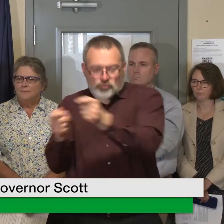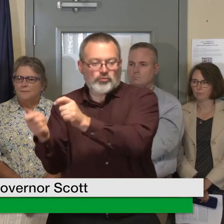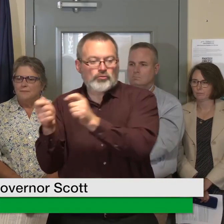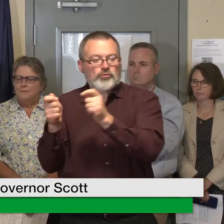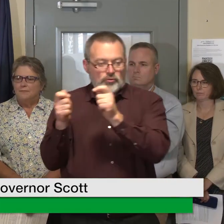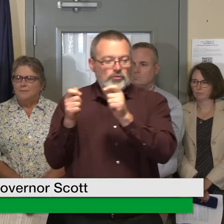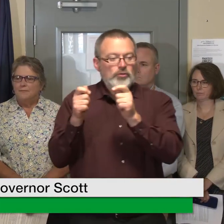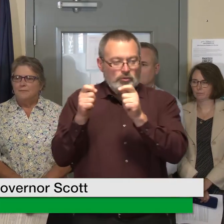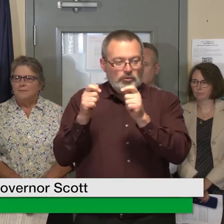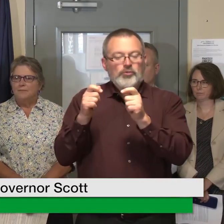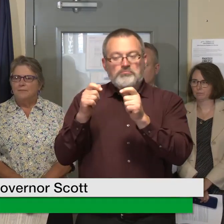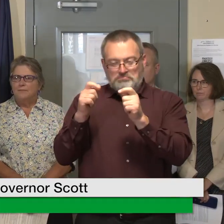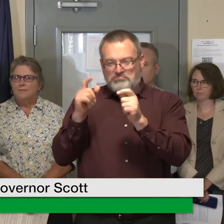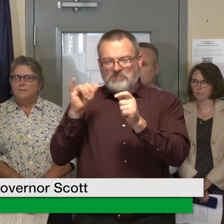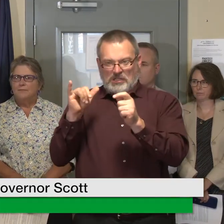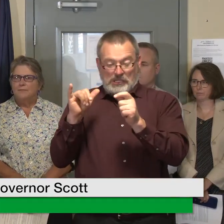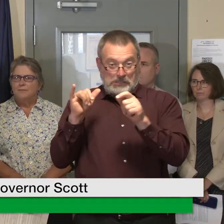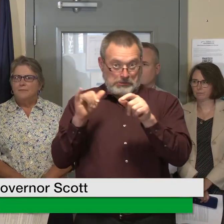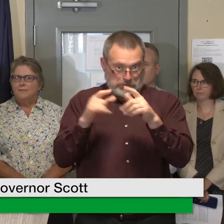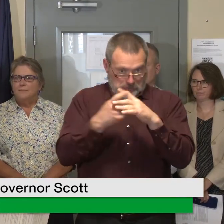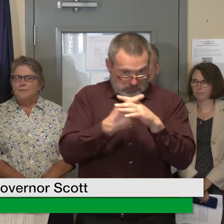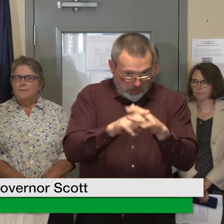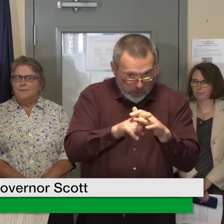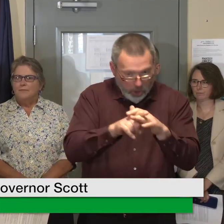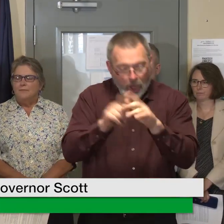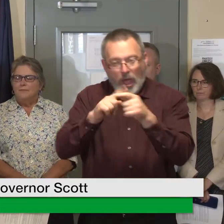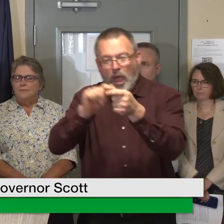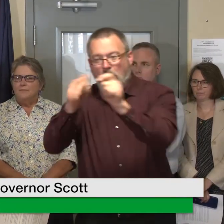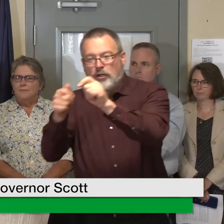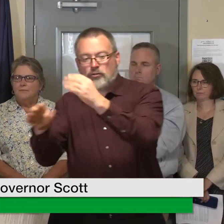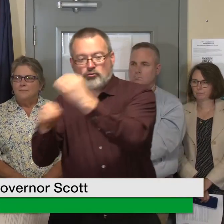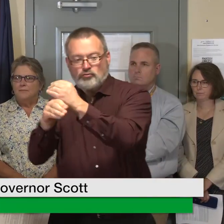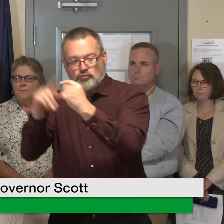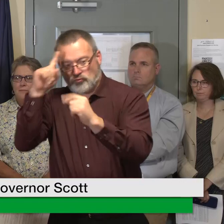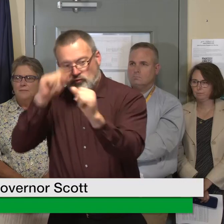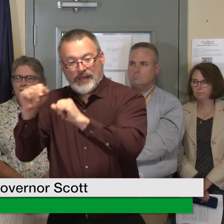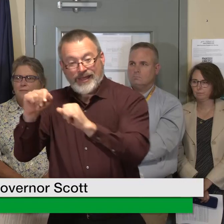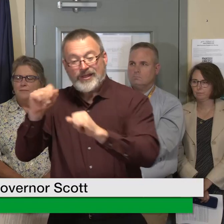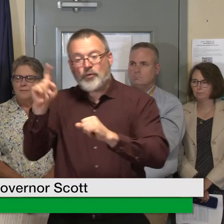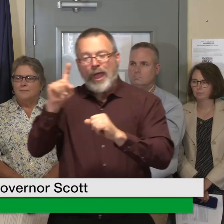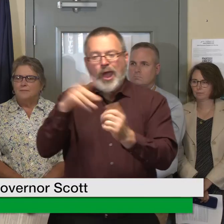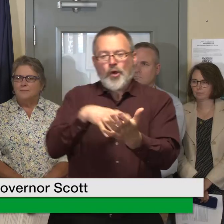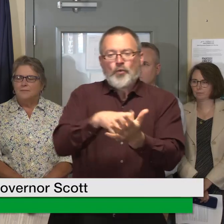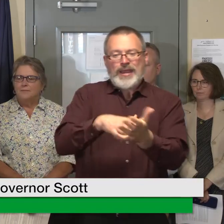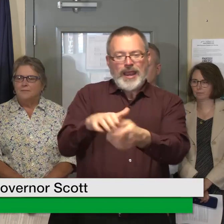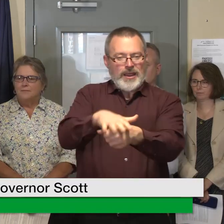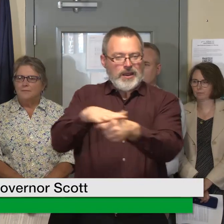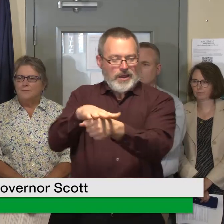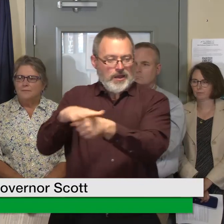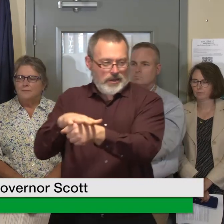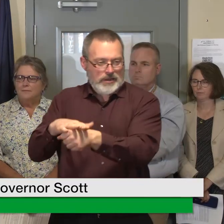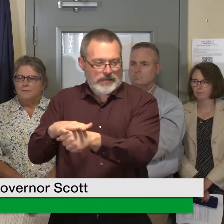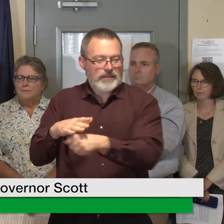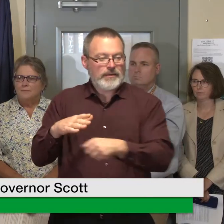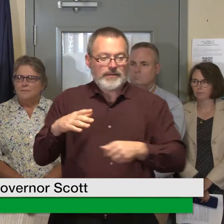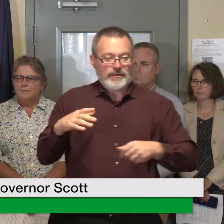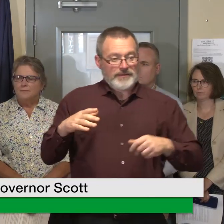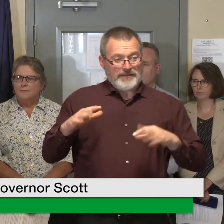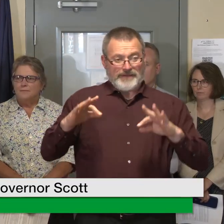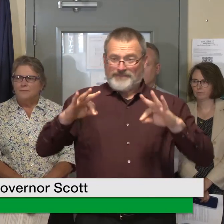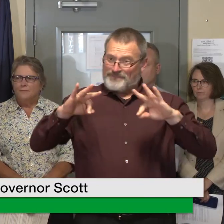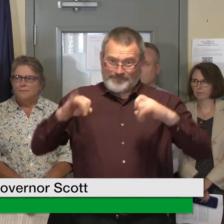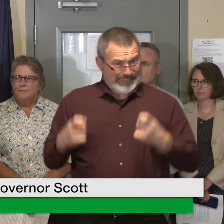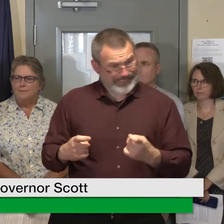that are needed to reduce flood vulnerabilities that can't be suitably mitigated through use of those flood